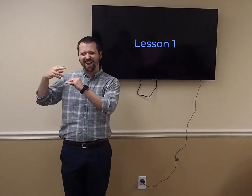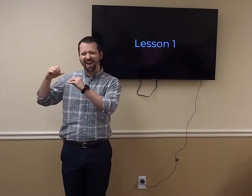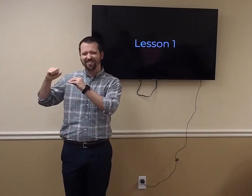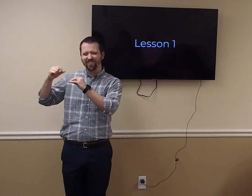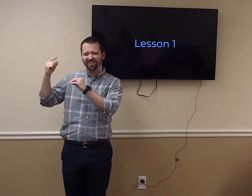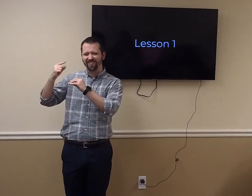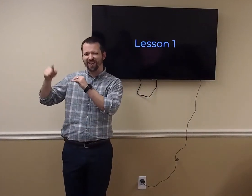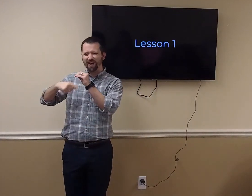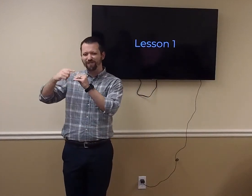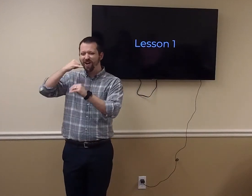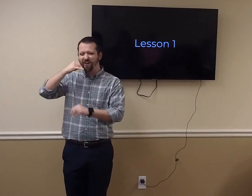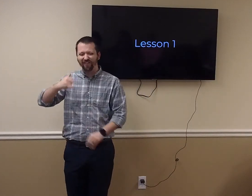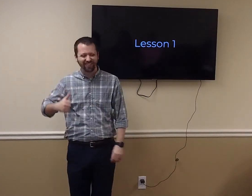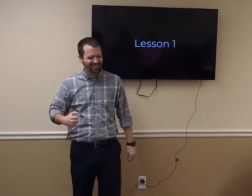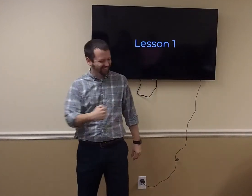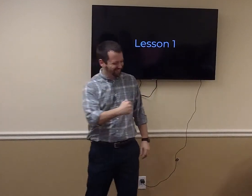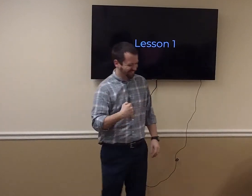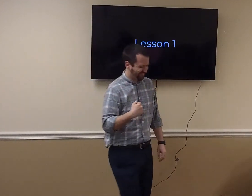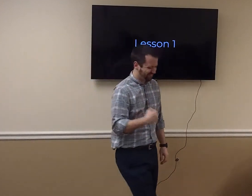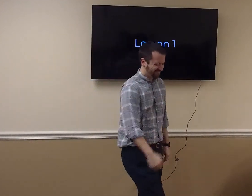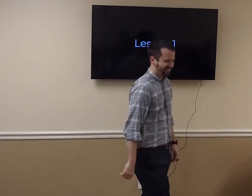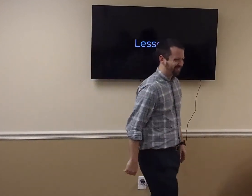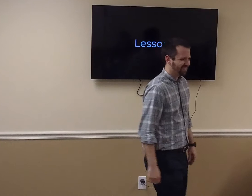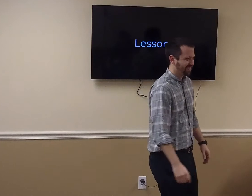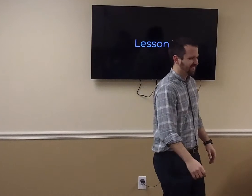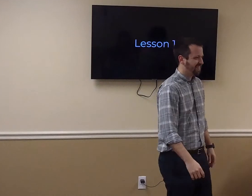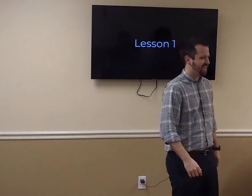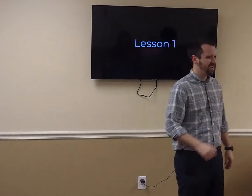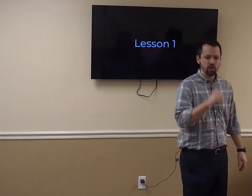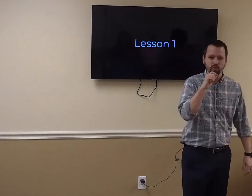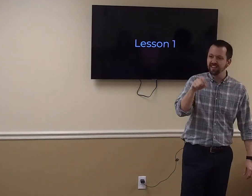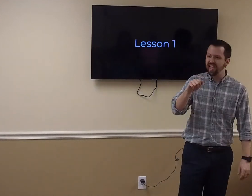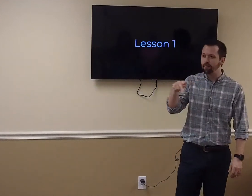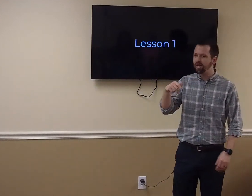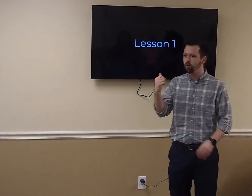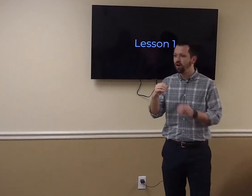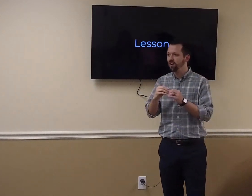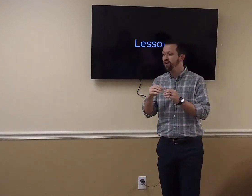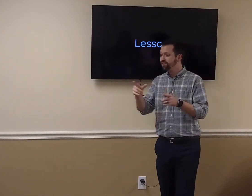a high schooler I something about oh. have an app. You don't need the app anymore. Learned.